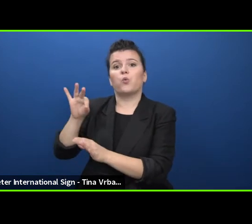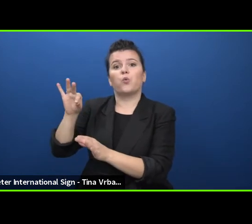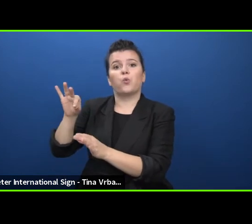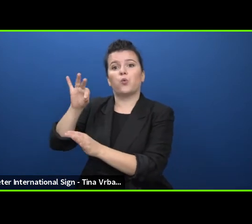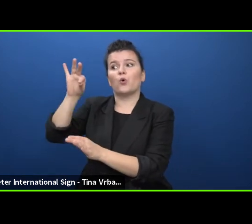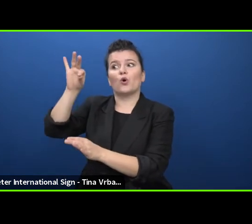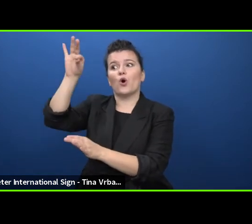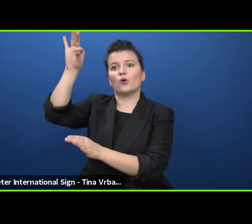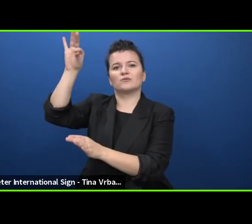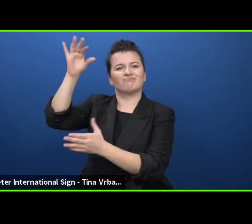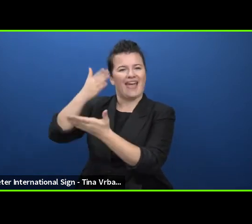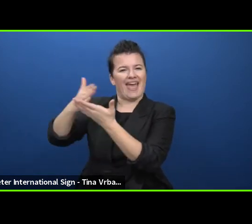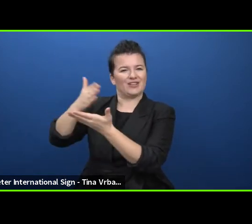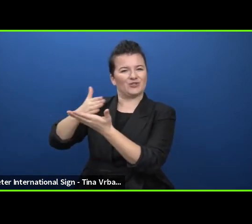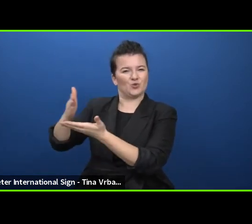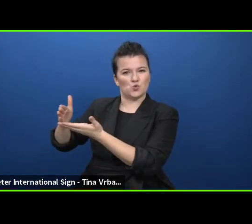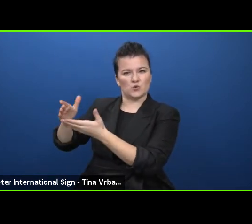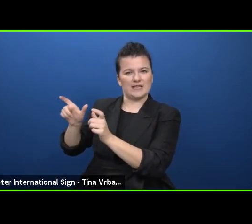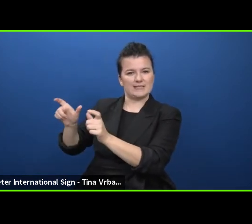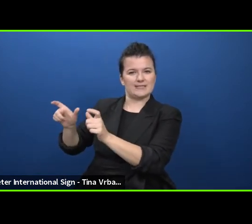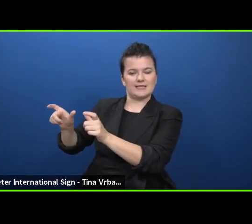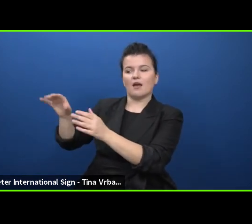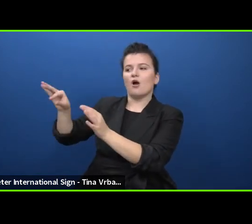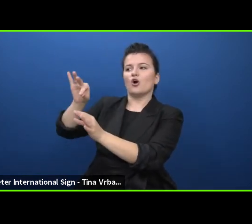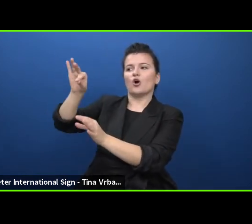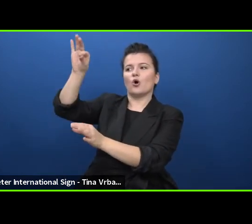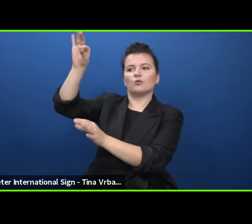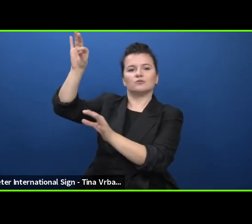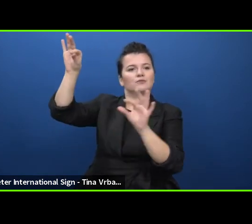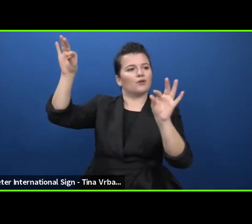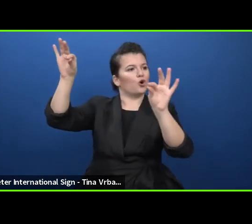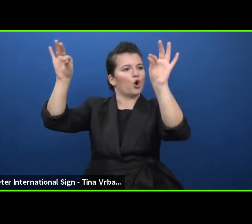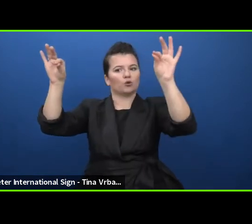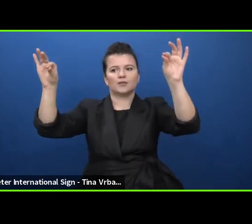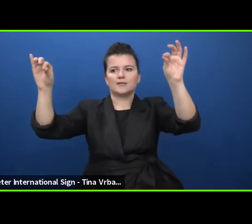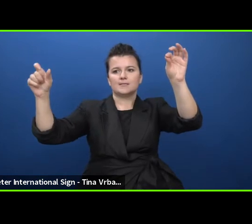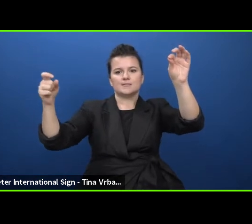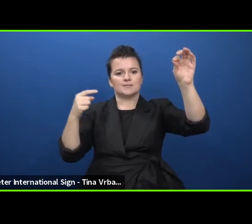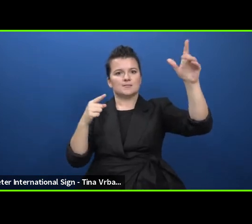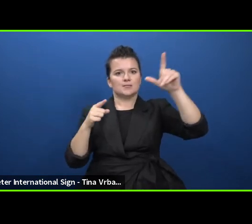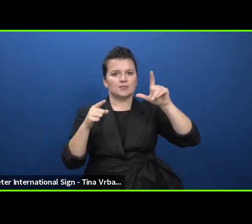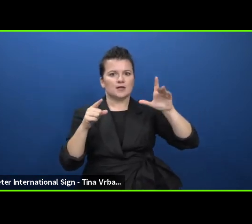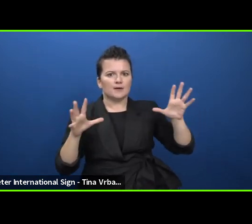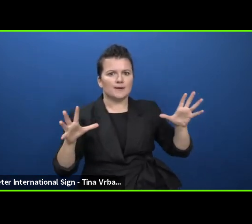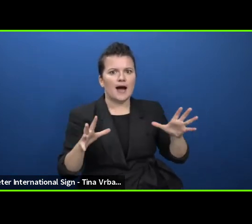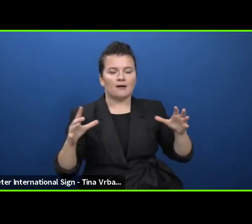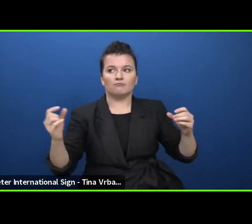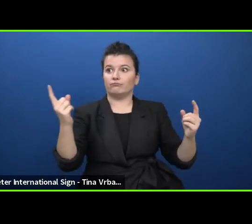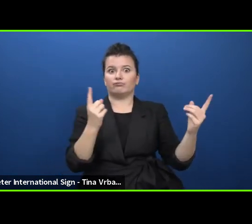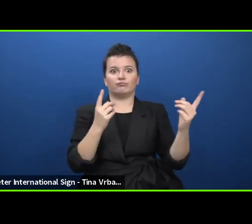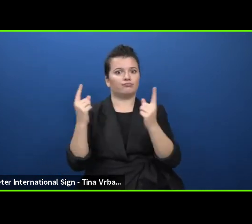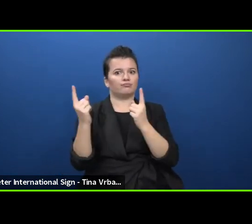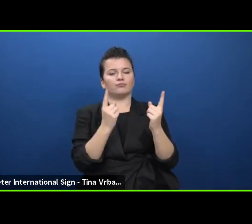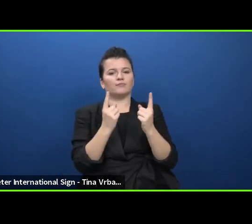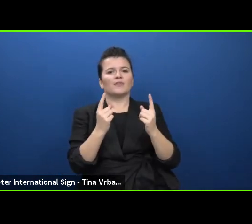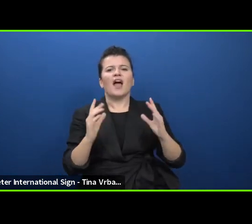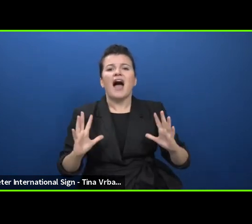haunting the paranoid spectator. Because life, life knows no curtains.